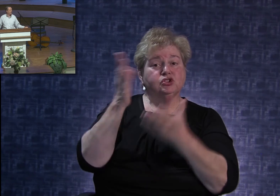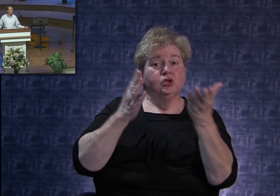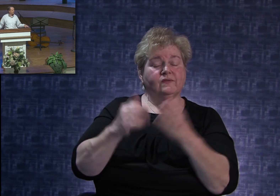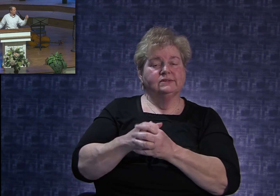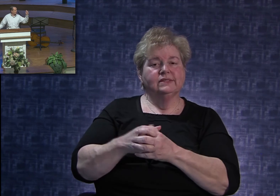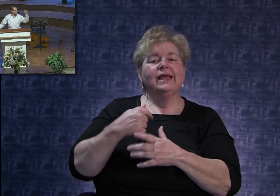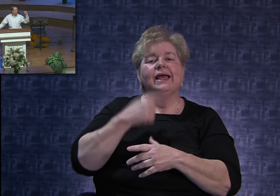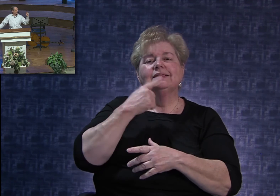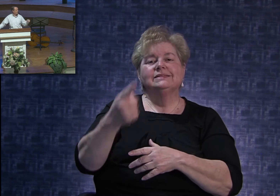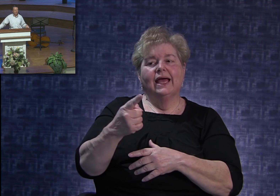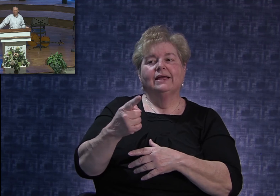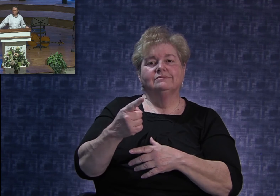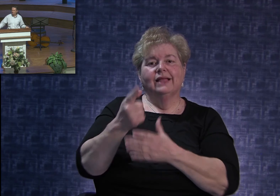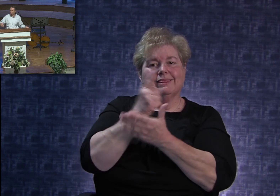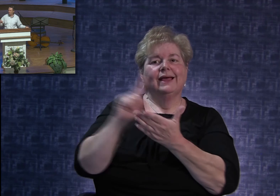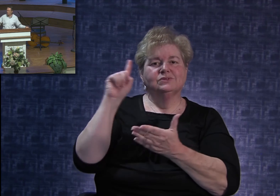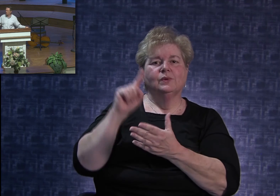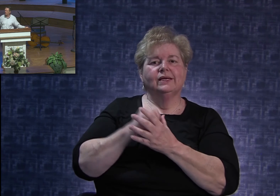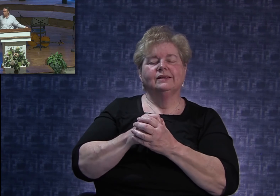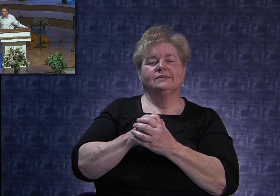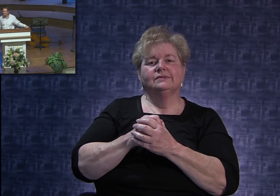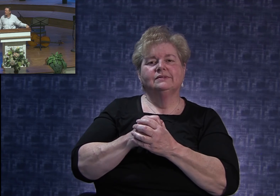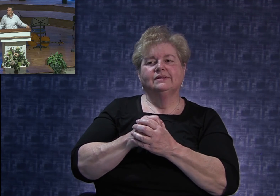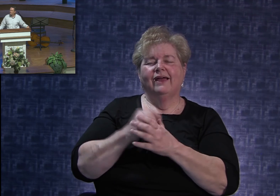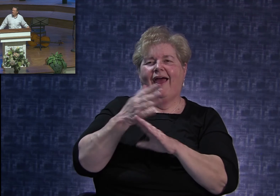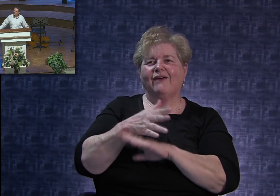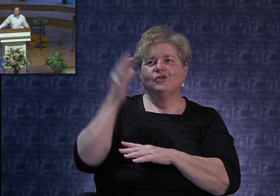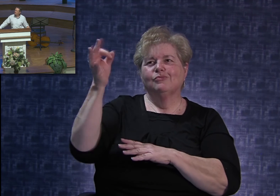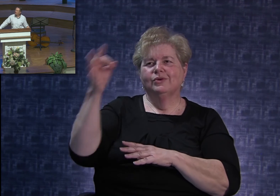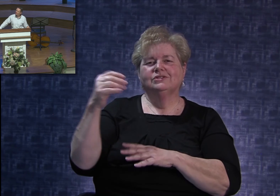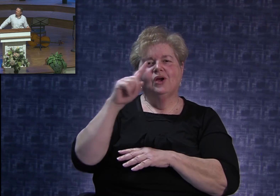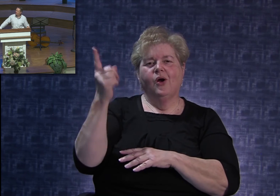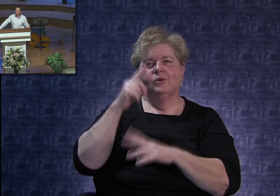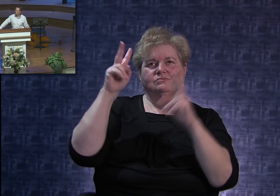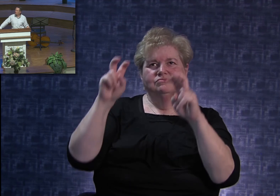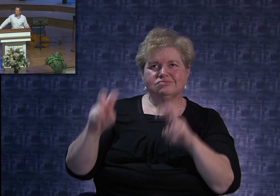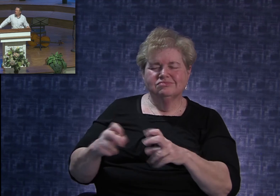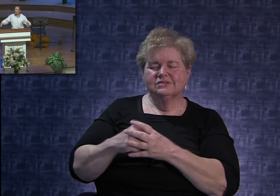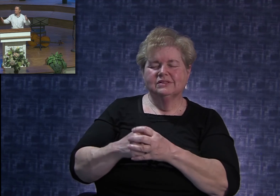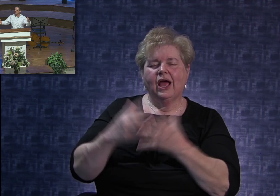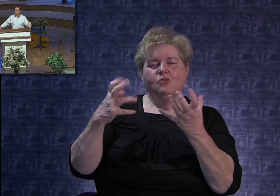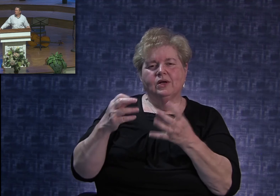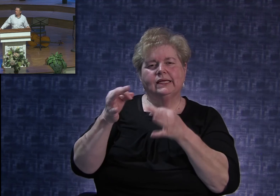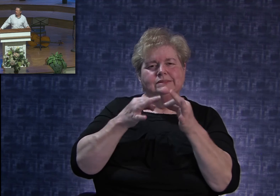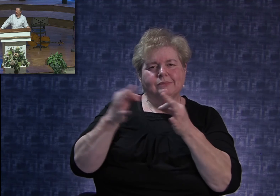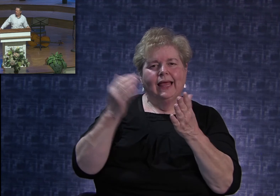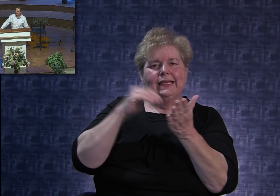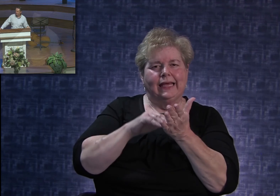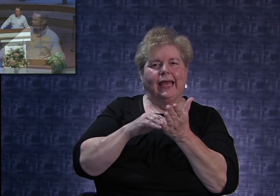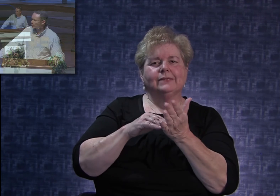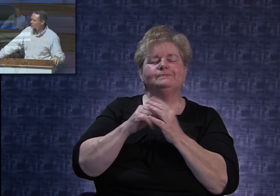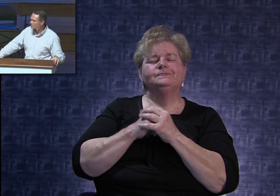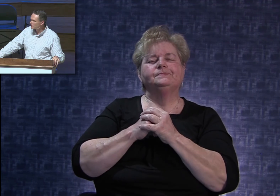this last week, and every time I go home, you dissect every word you said, and you say, oh, I probably didn't make that clear, so I get to try it again